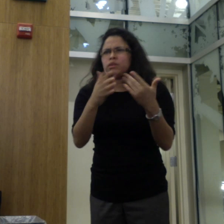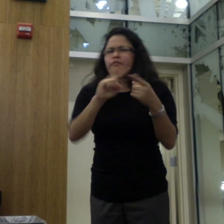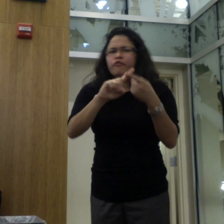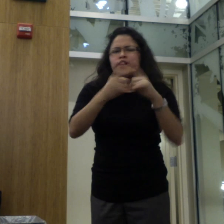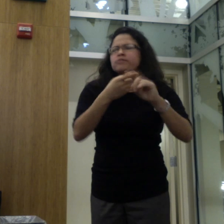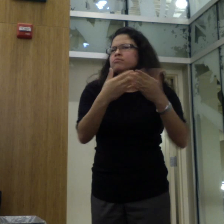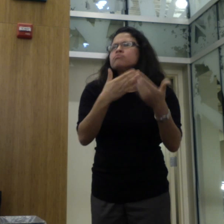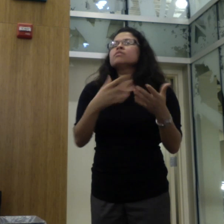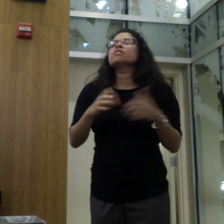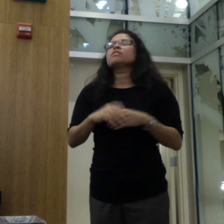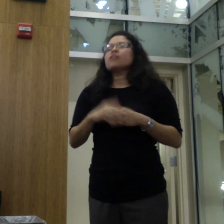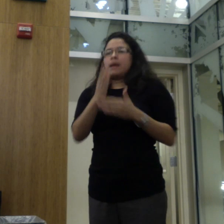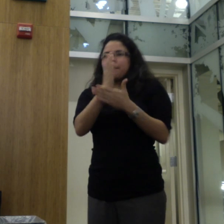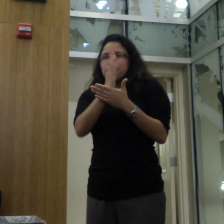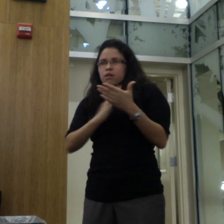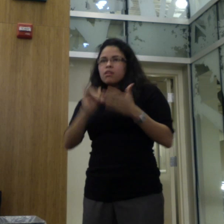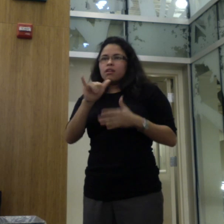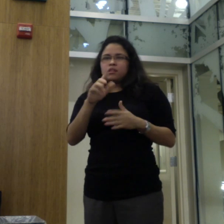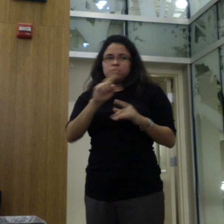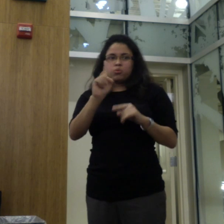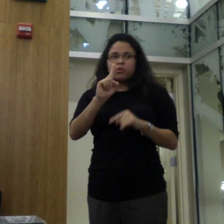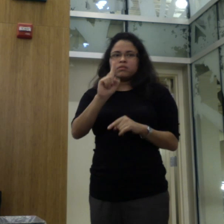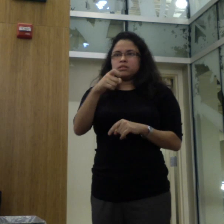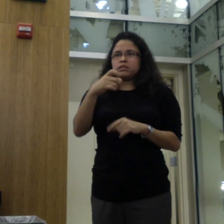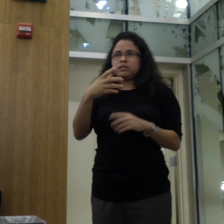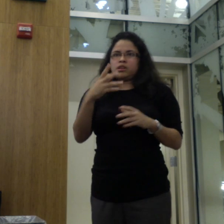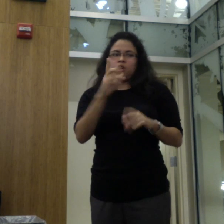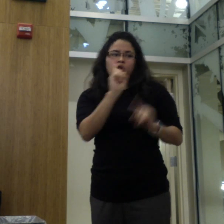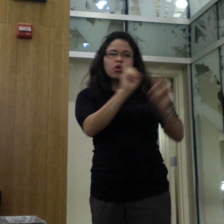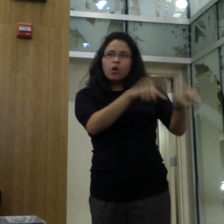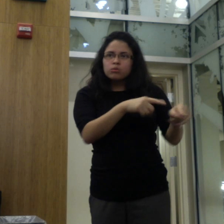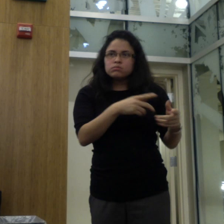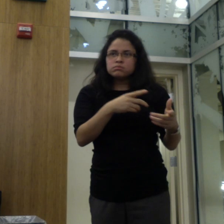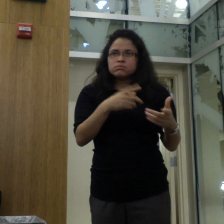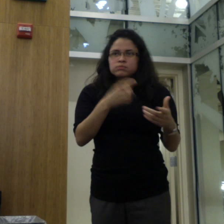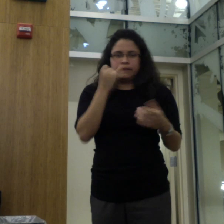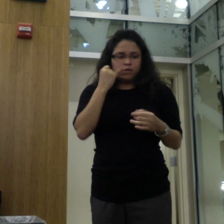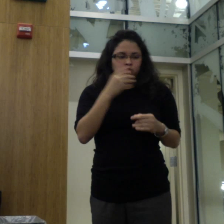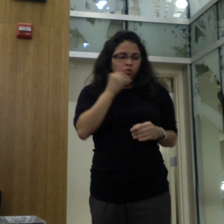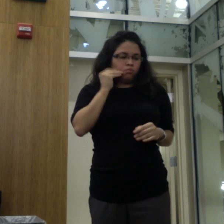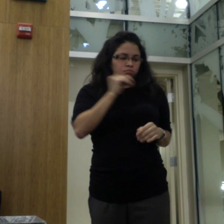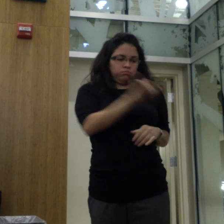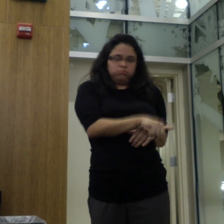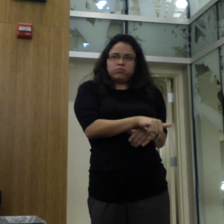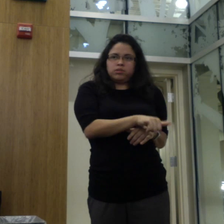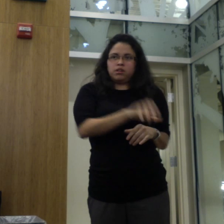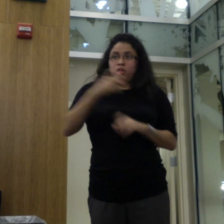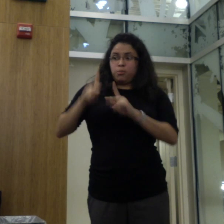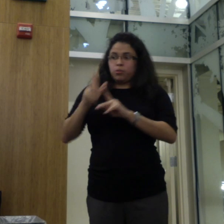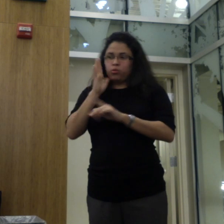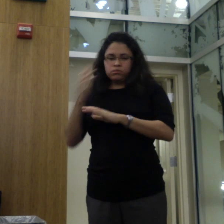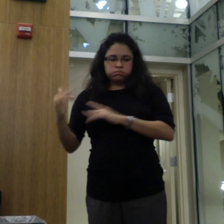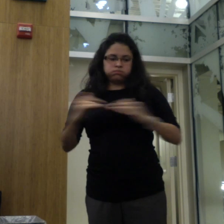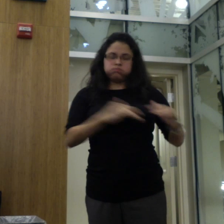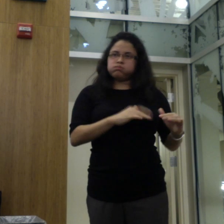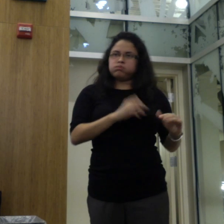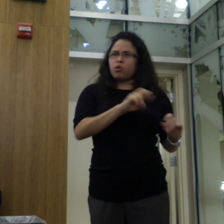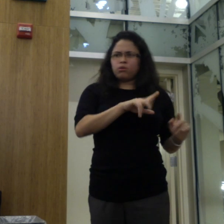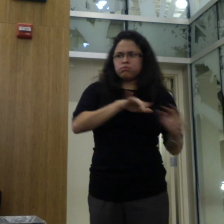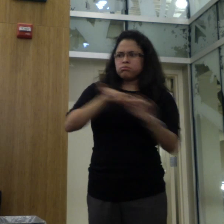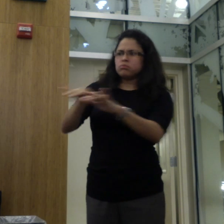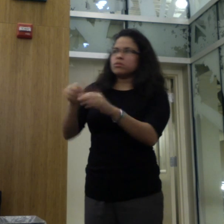that is where are you going to go? If you're staying there and other people, are they going to come to you, or are you going to